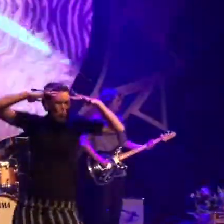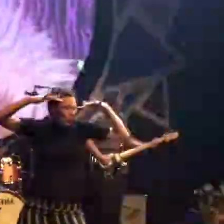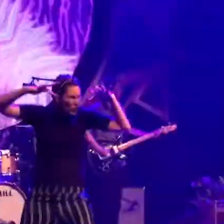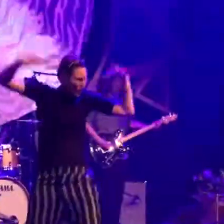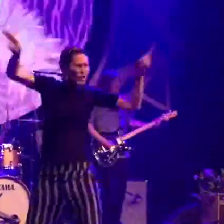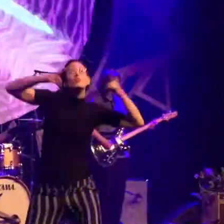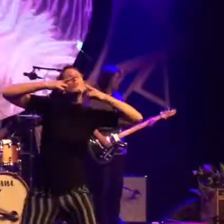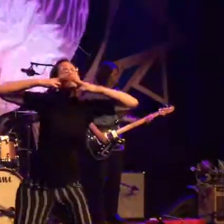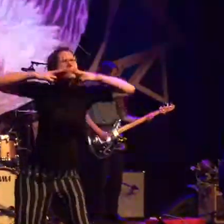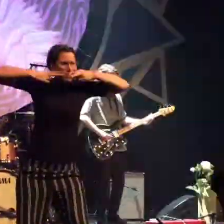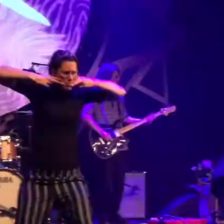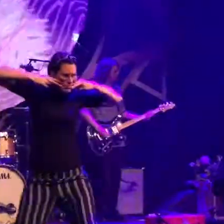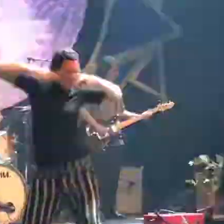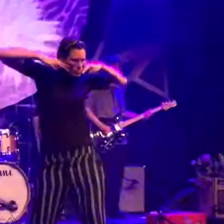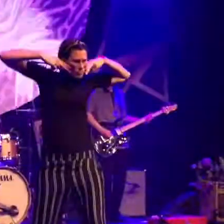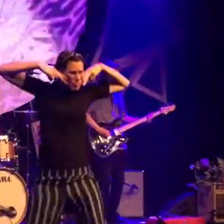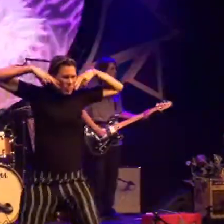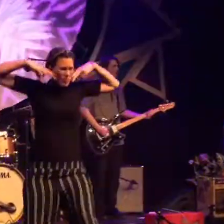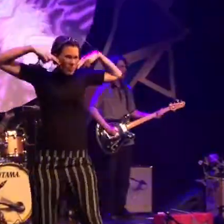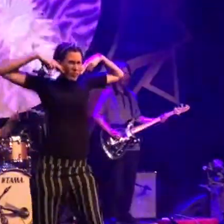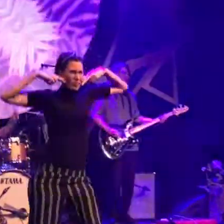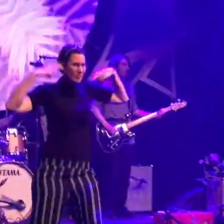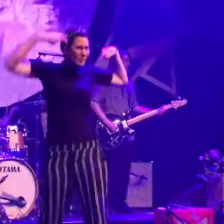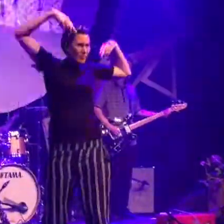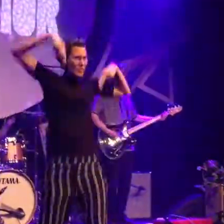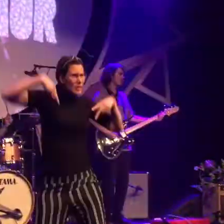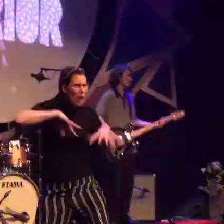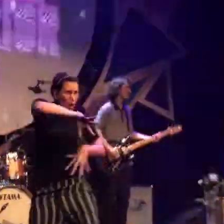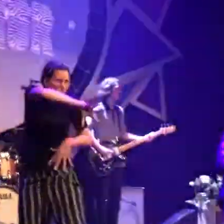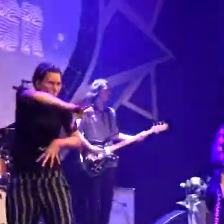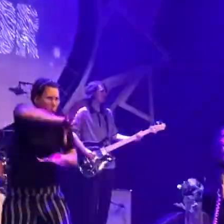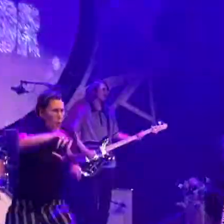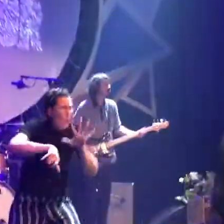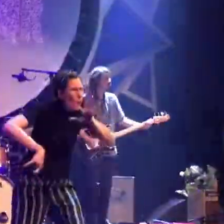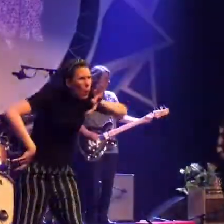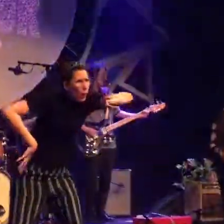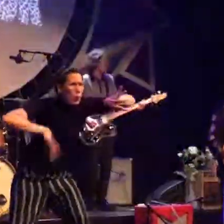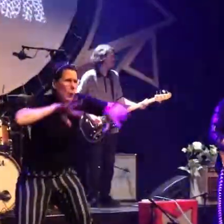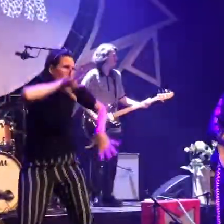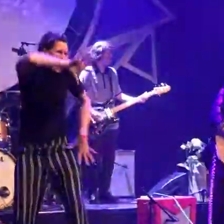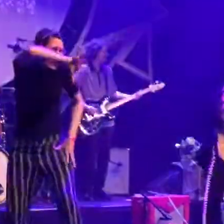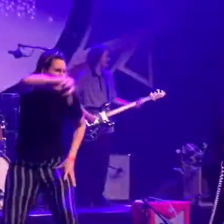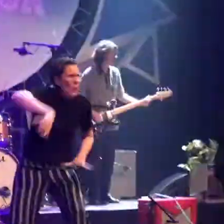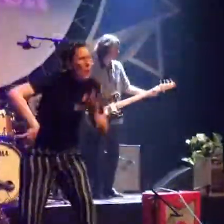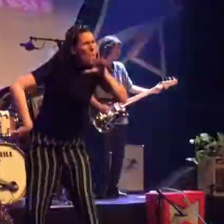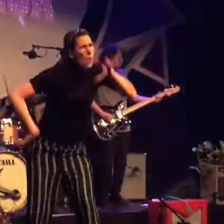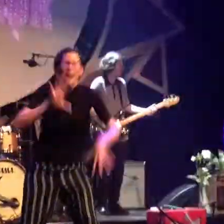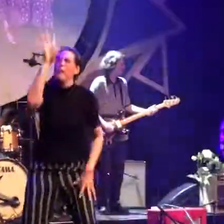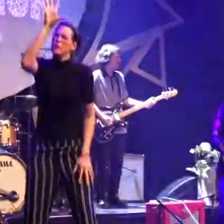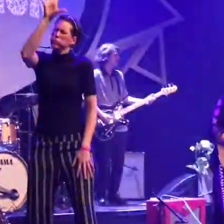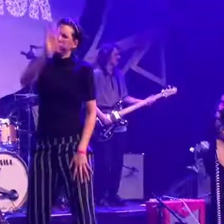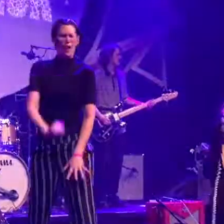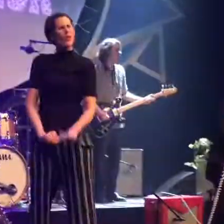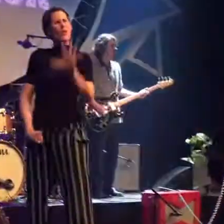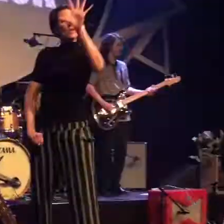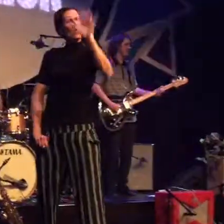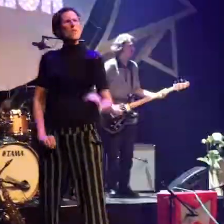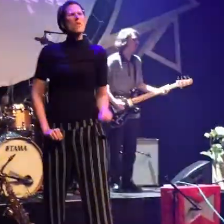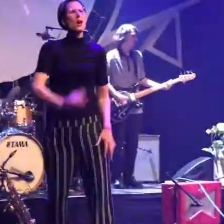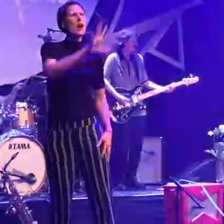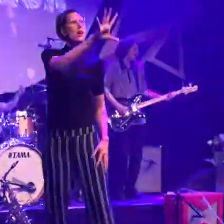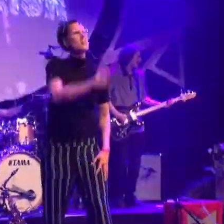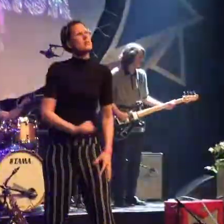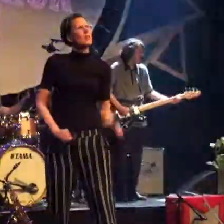Free, baby, walk, yeah. So deep, baby, grumble. Break down the bend, yeah.